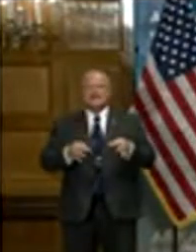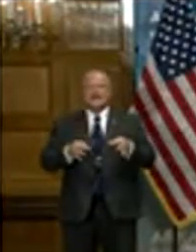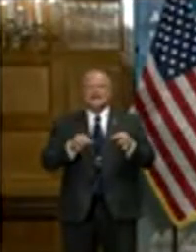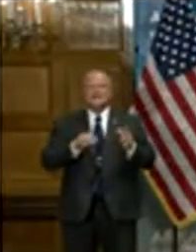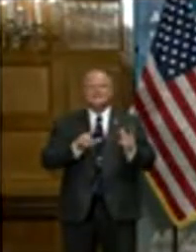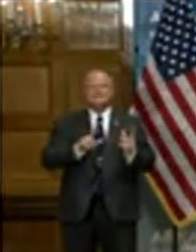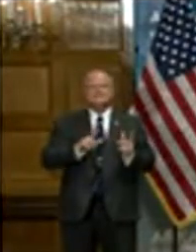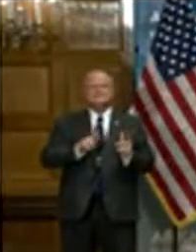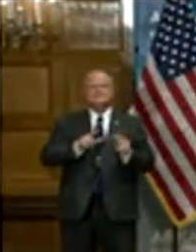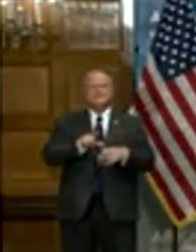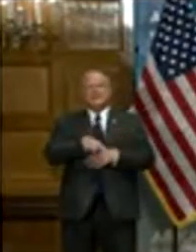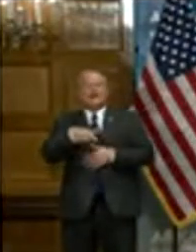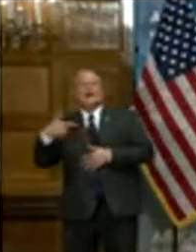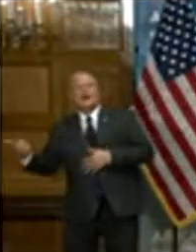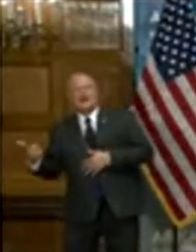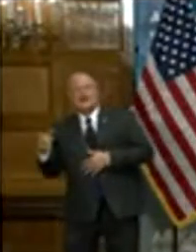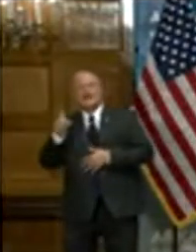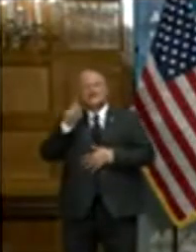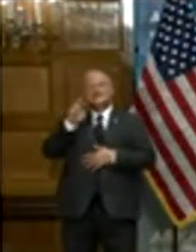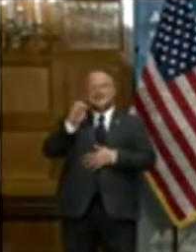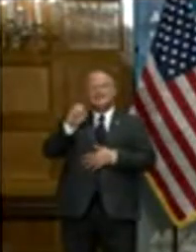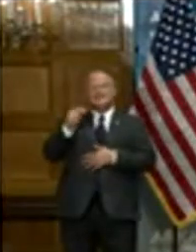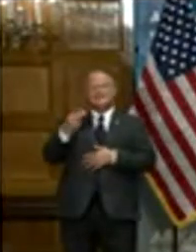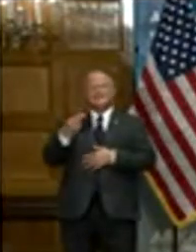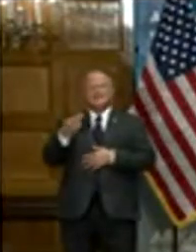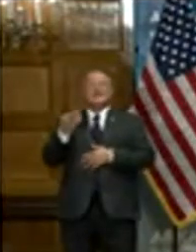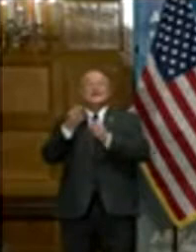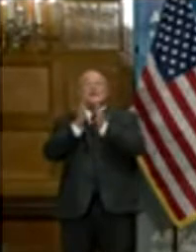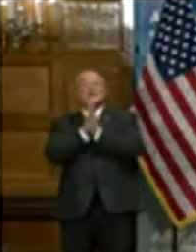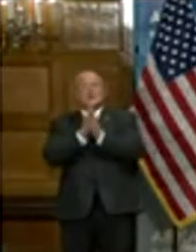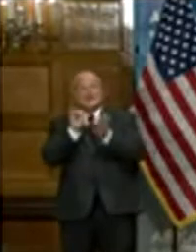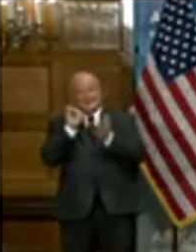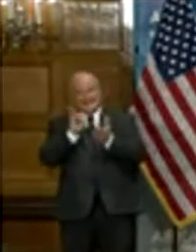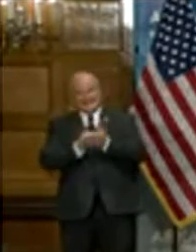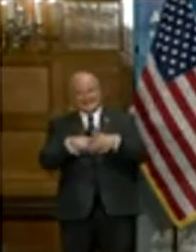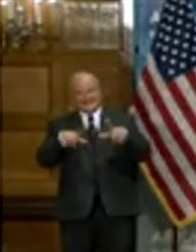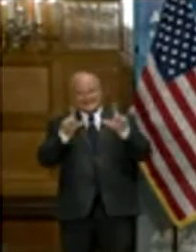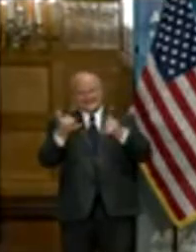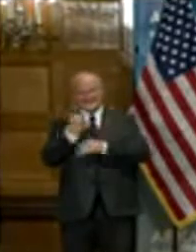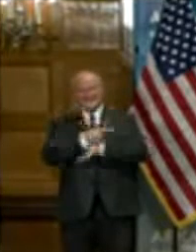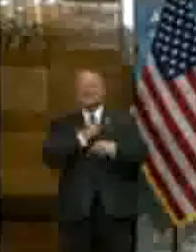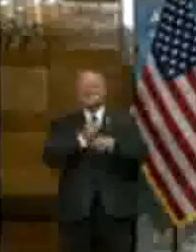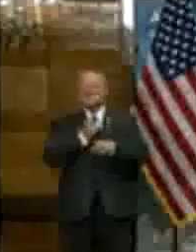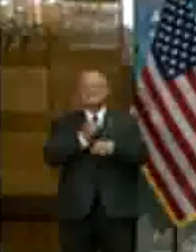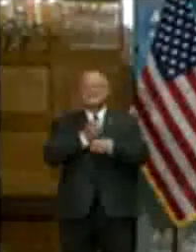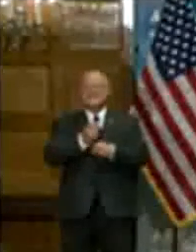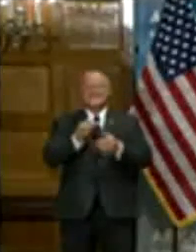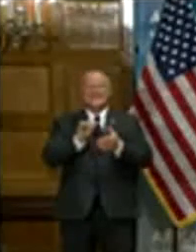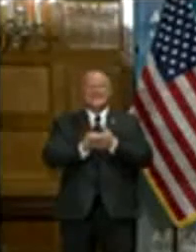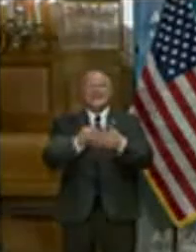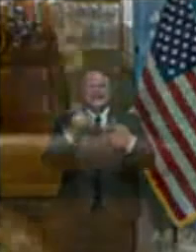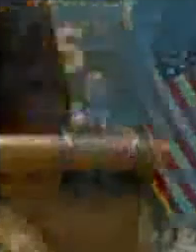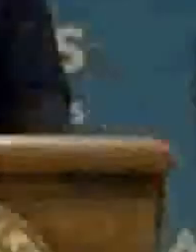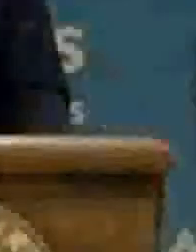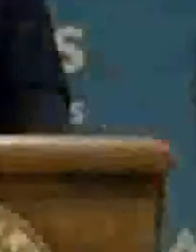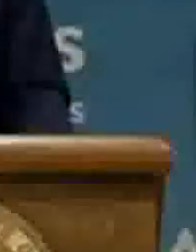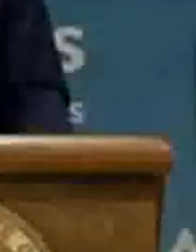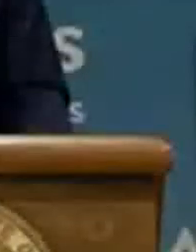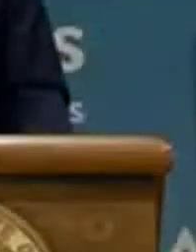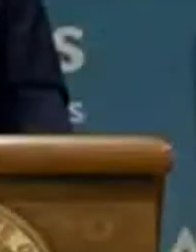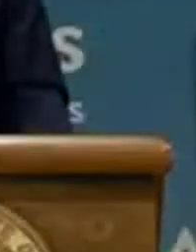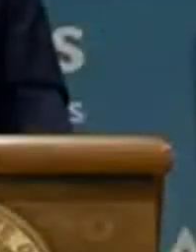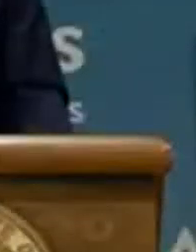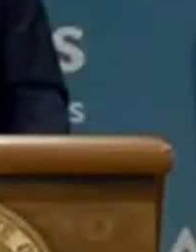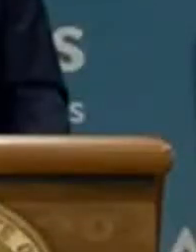to Dr. Smith on that one. He requested that slide today. I joked with him that he finally came up with a slide I